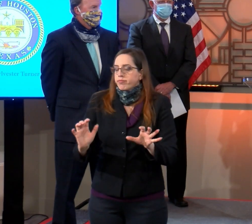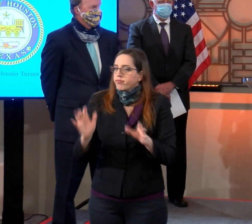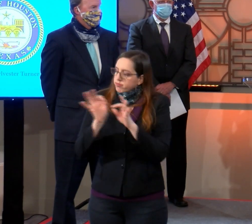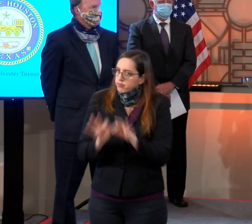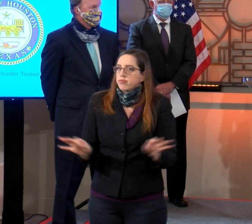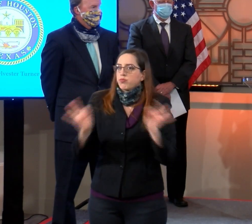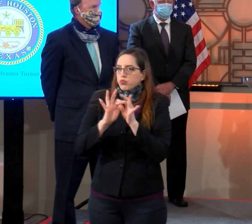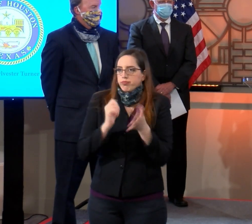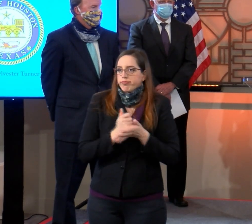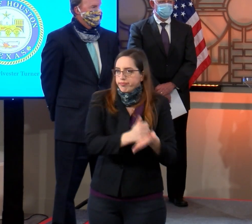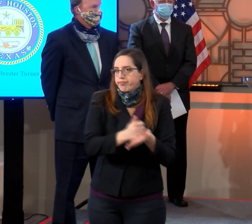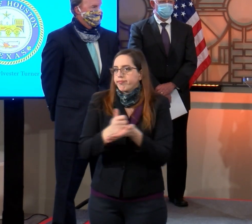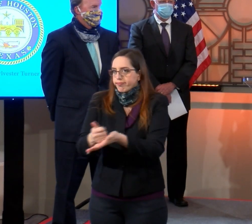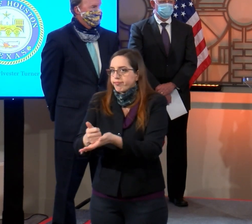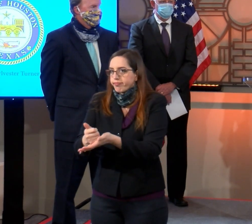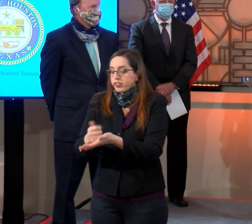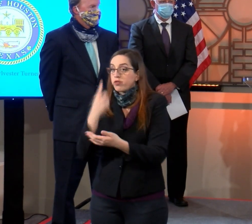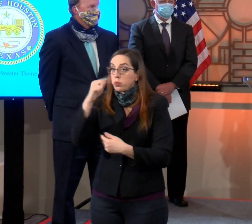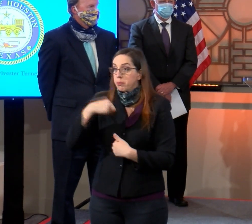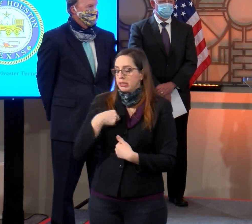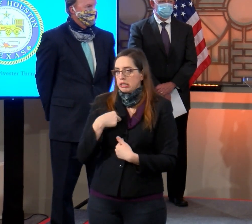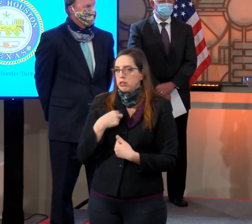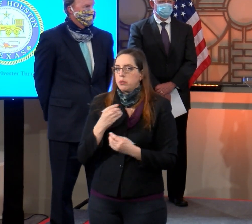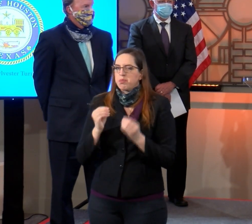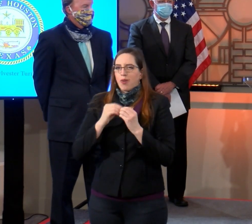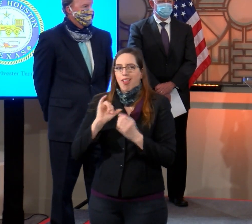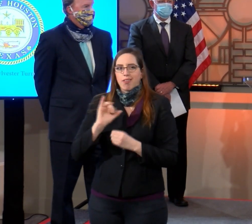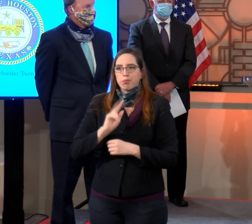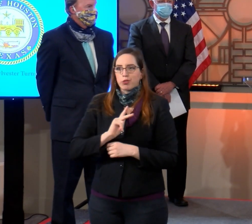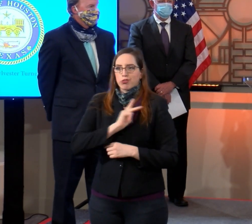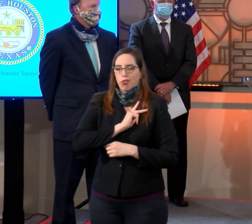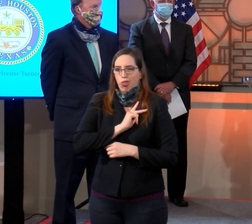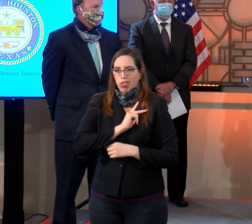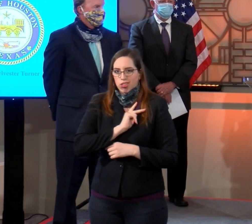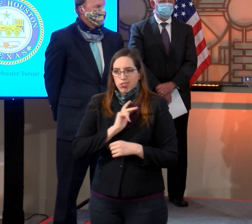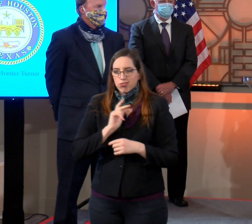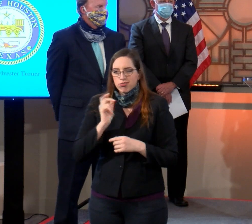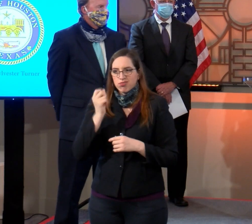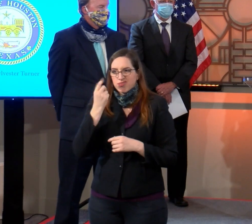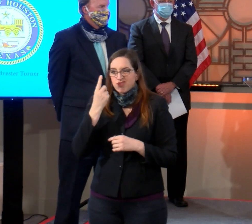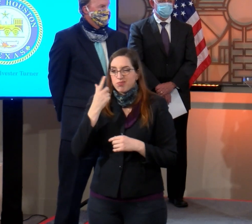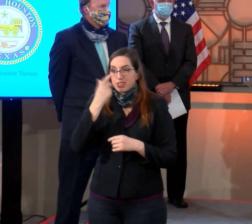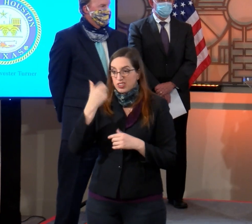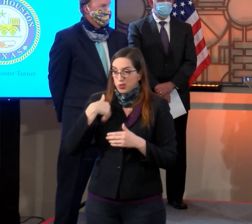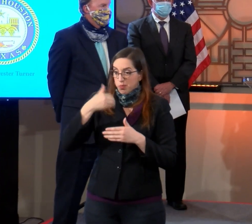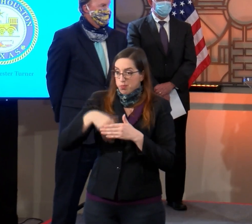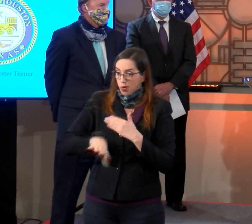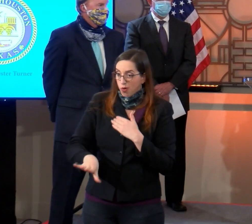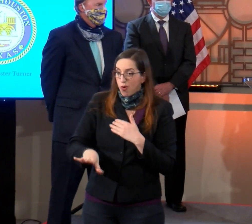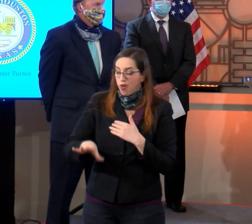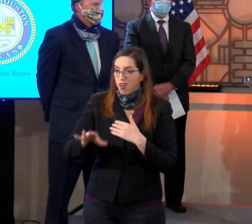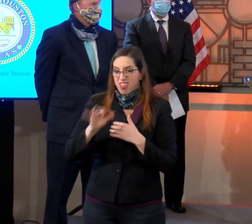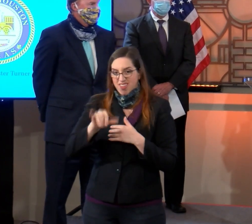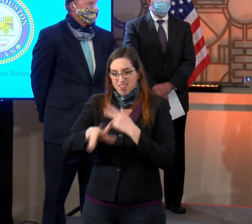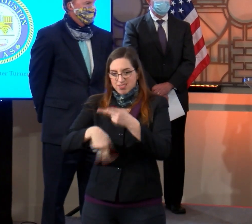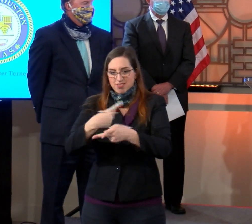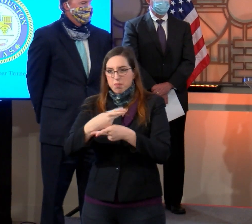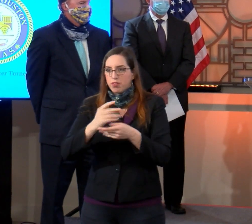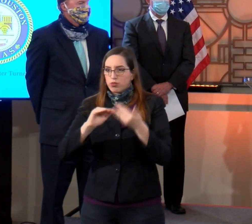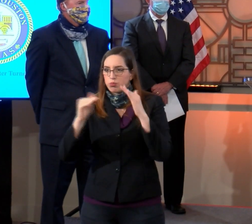And in many ways for me, it's personal. Because when you were born and reared in a community like